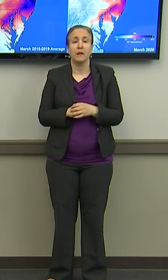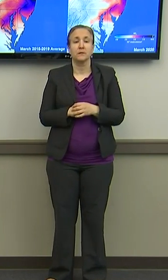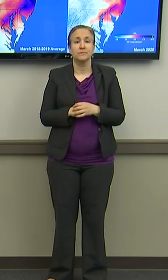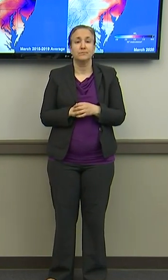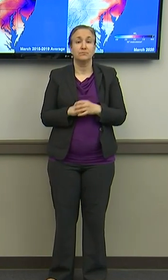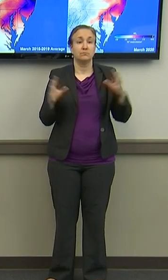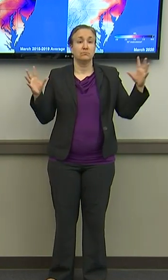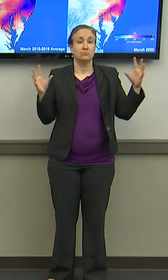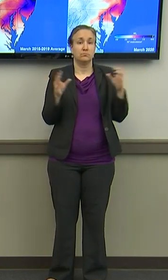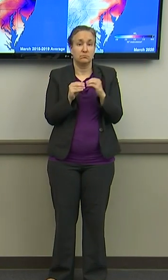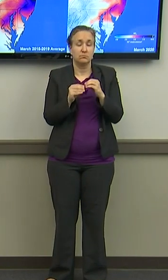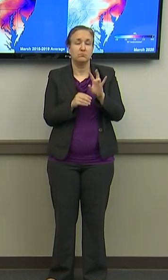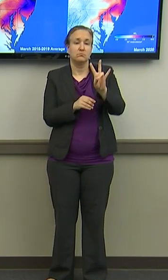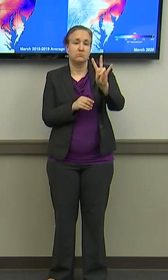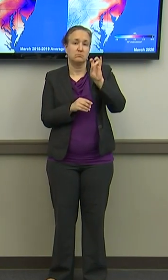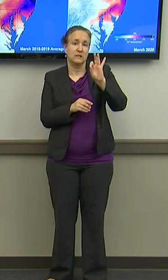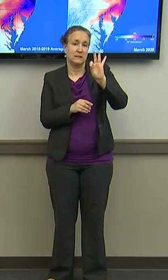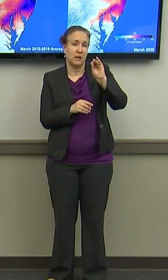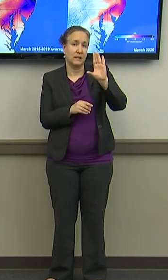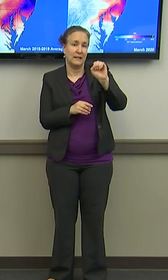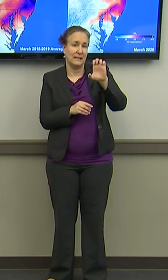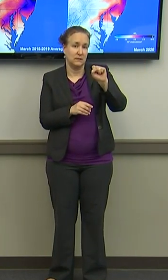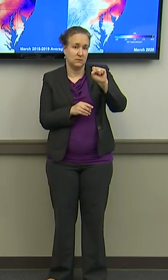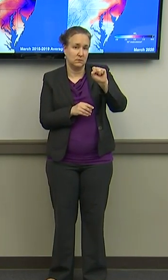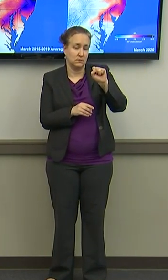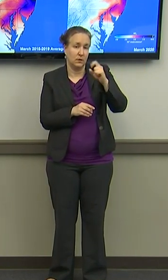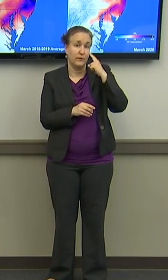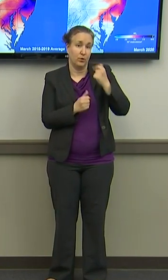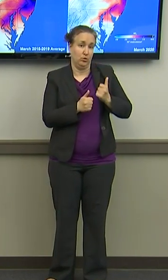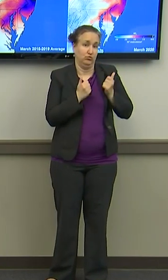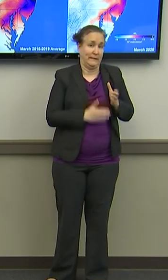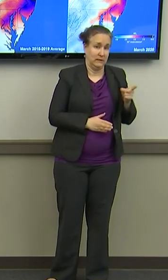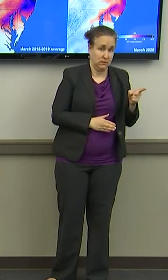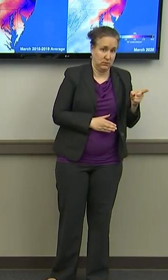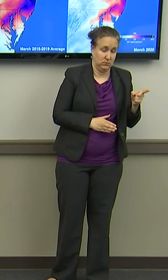total 790 cases among residents,